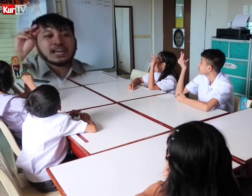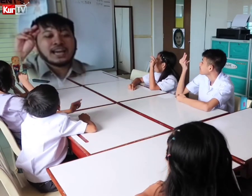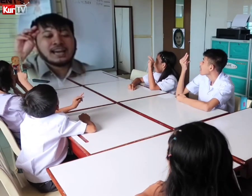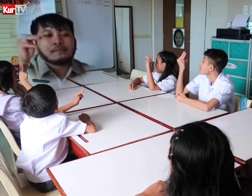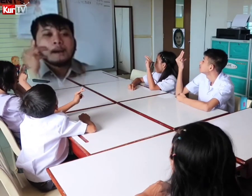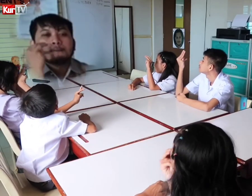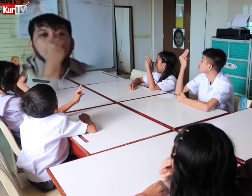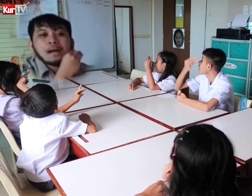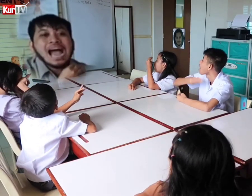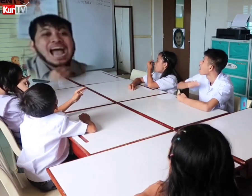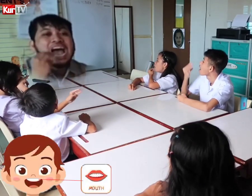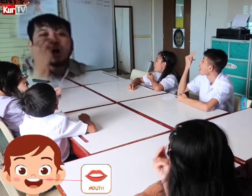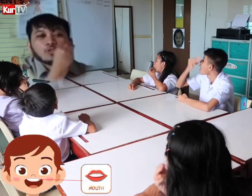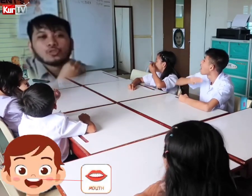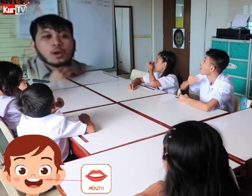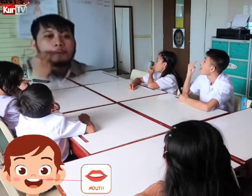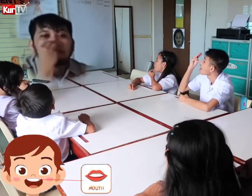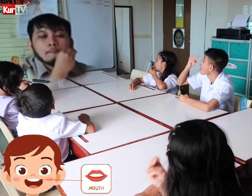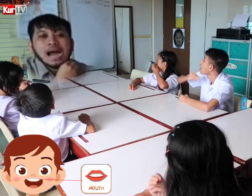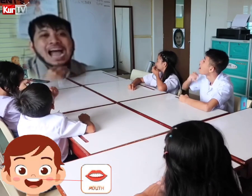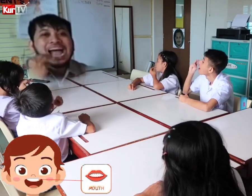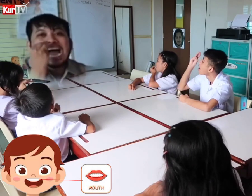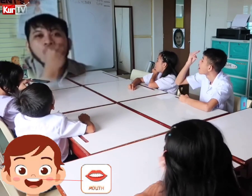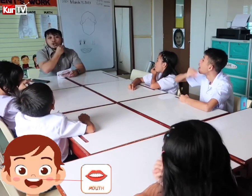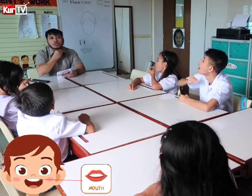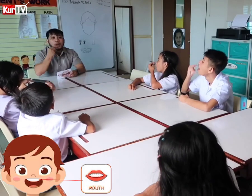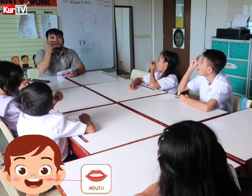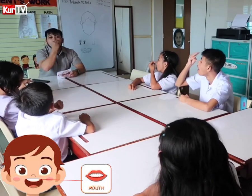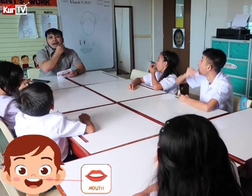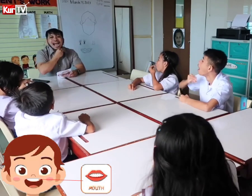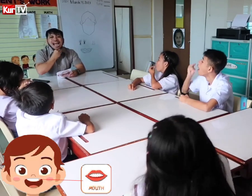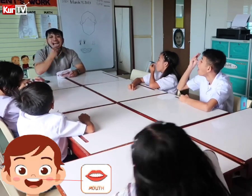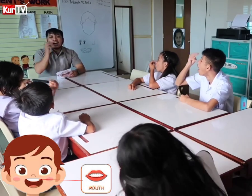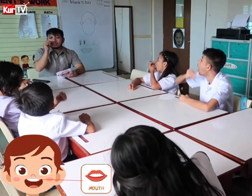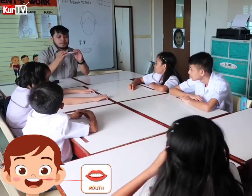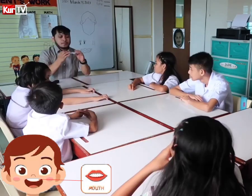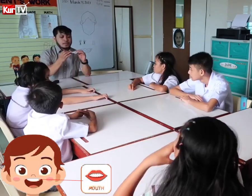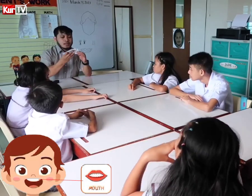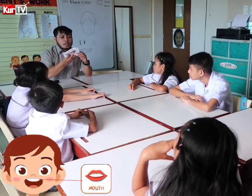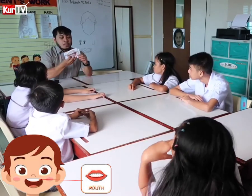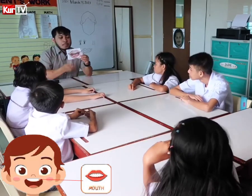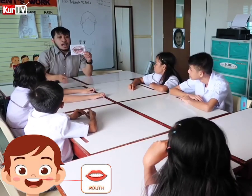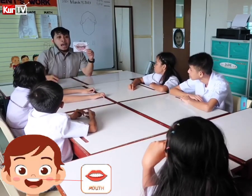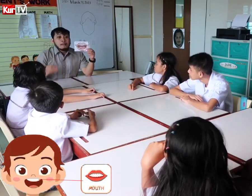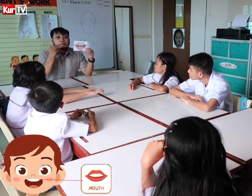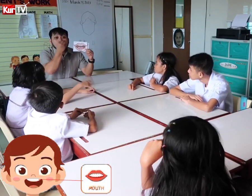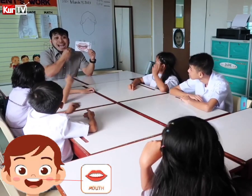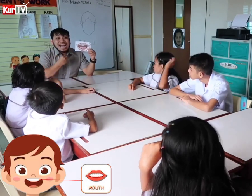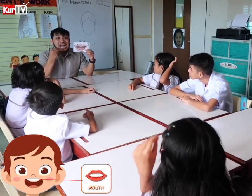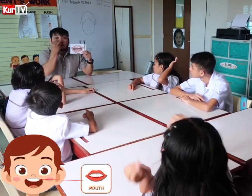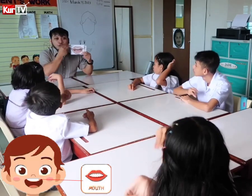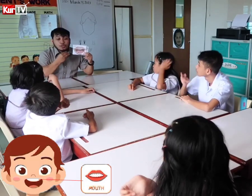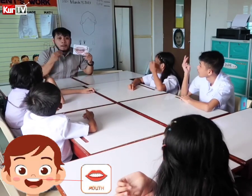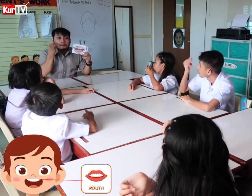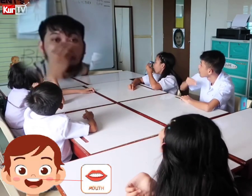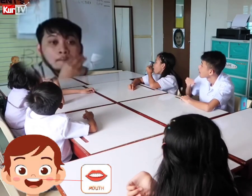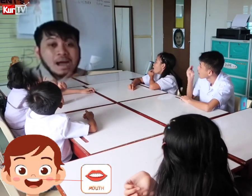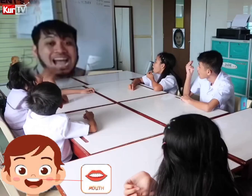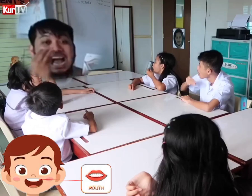M. Mouth. Mouth. Mouth. Mouth. Mouth.